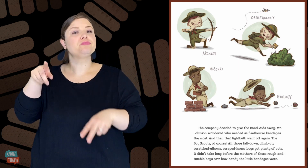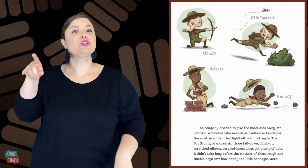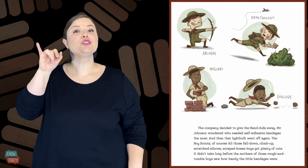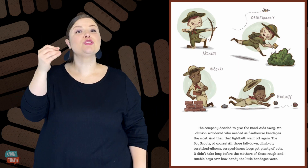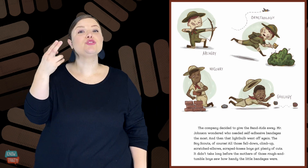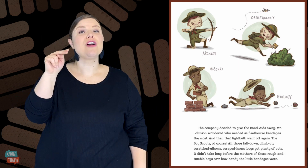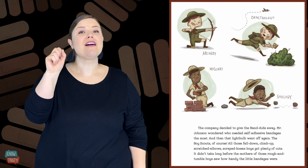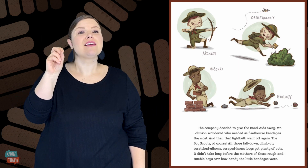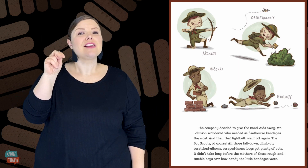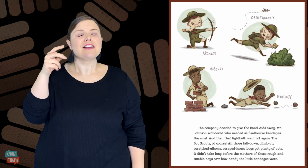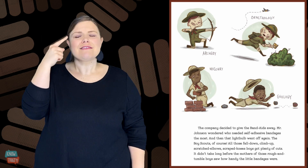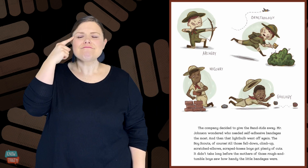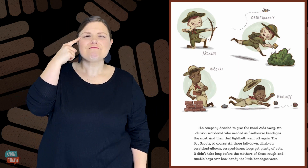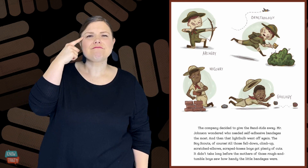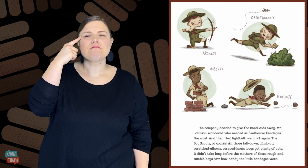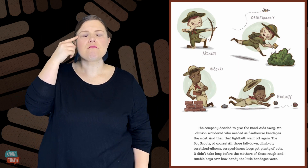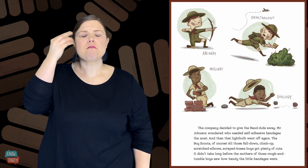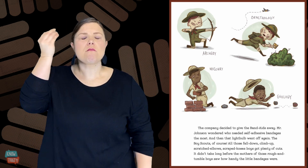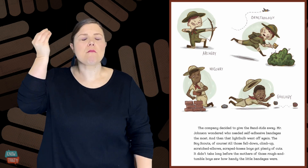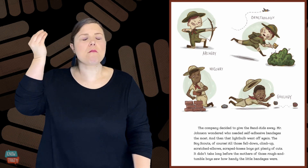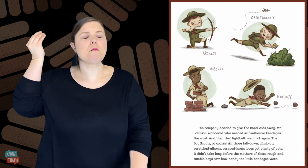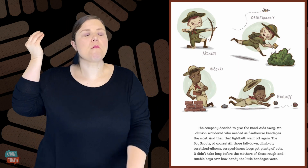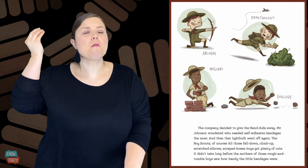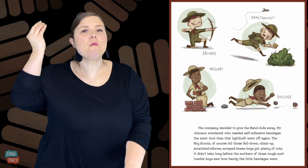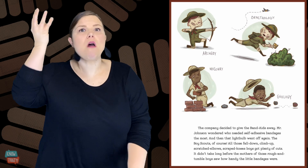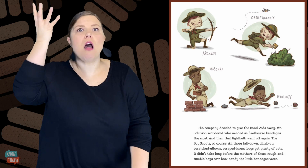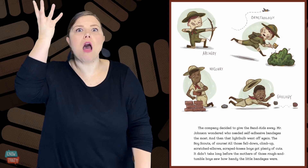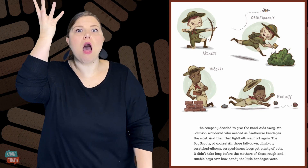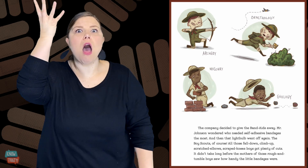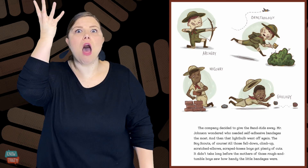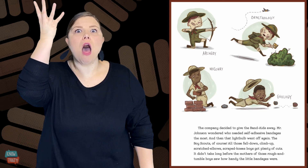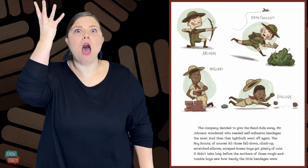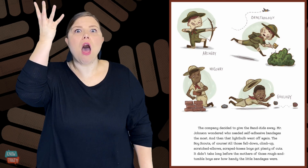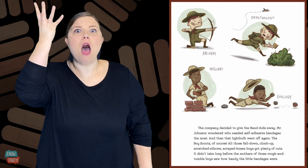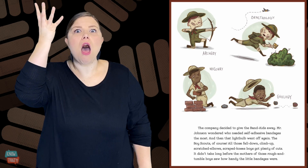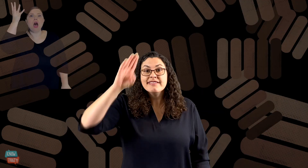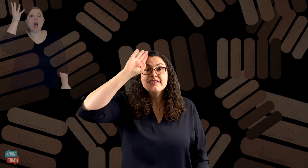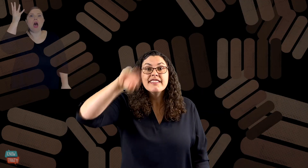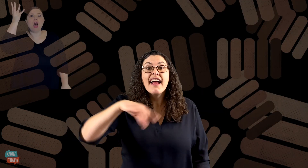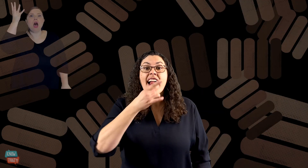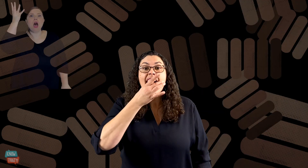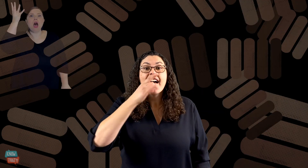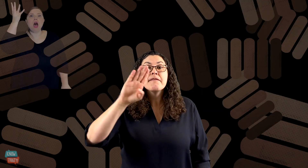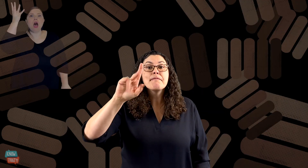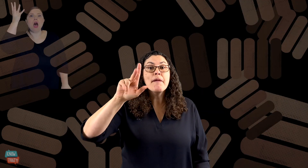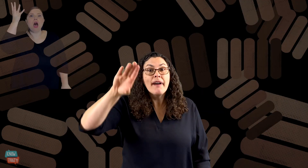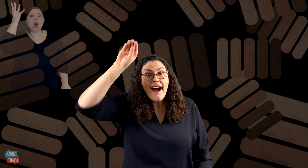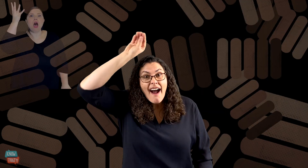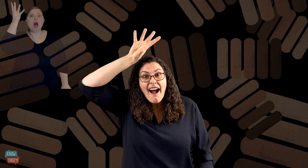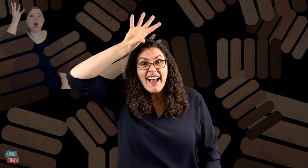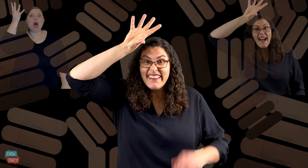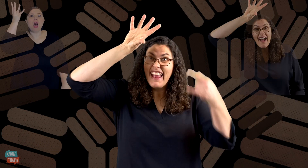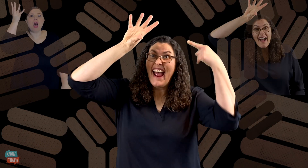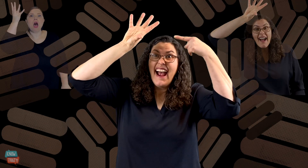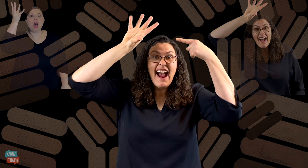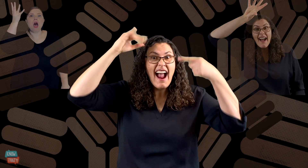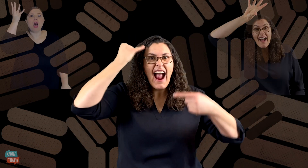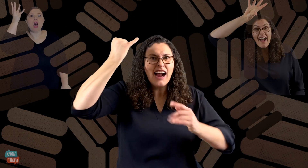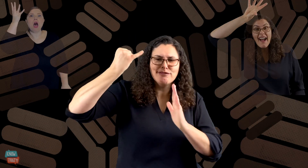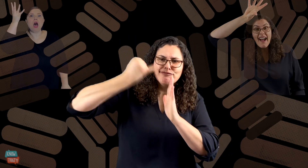self-adhesive bandages the most. And then the light bulb went off again. Did you know that the idea of a light bulb actually